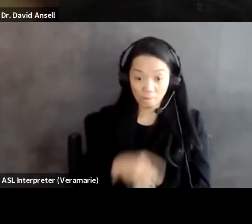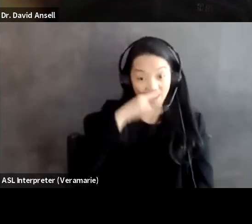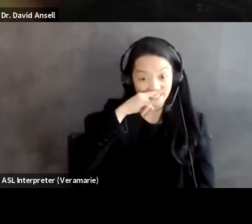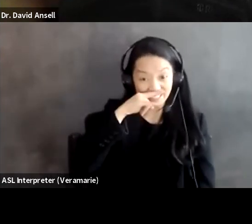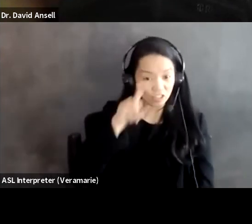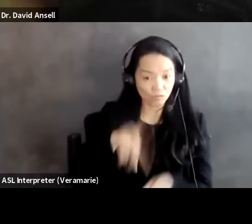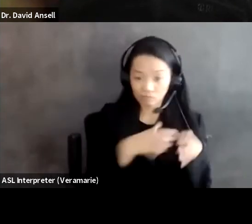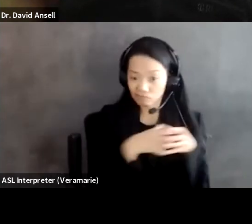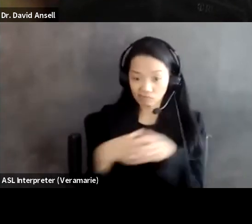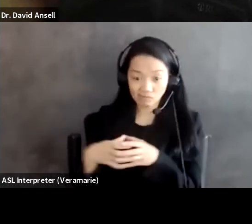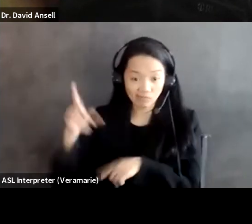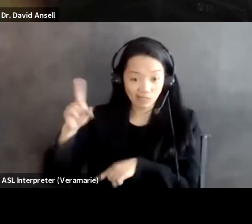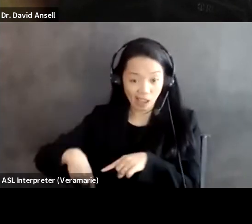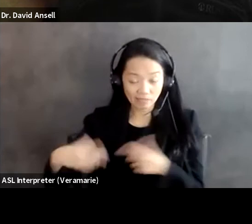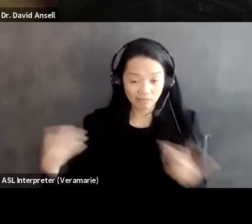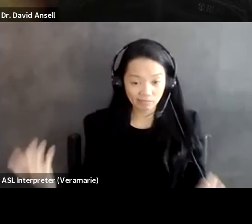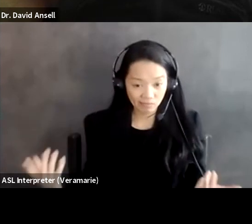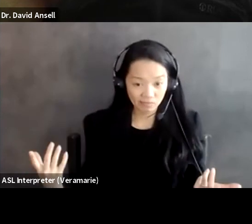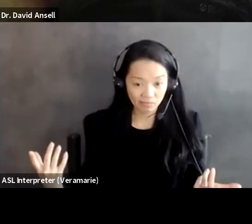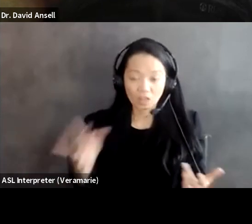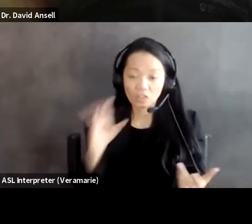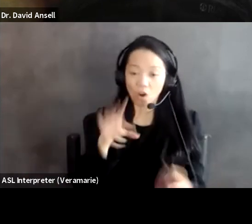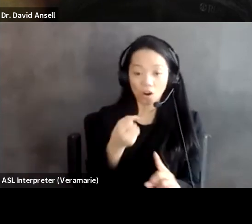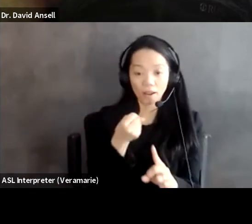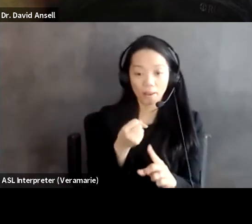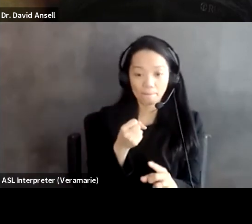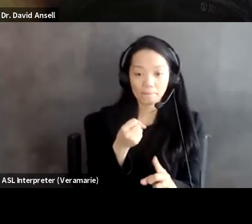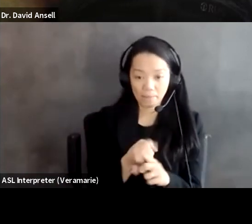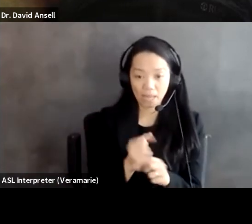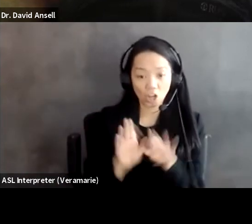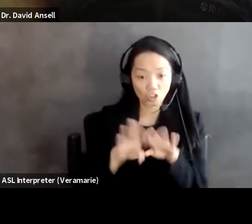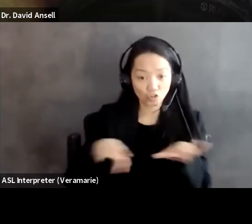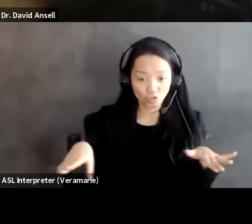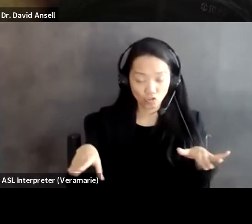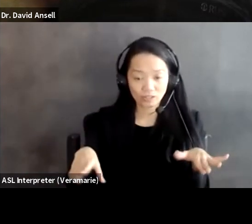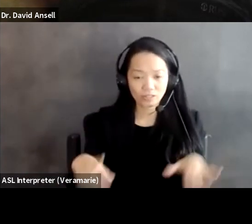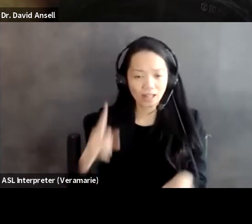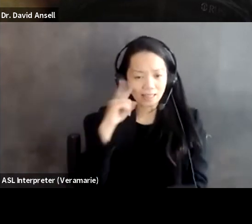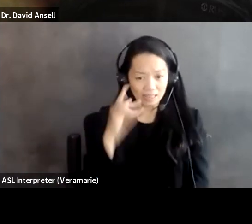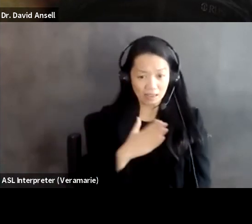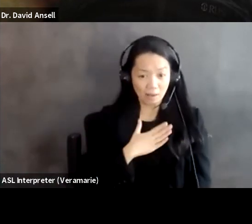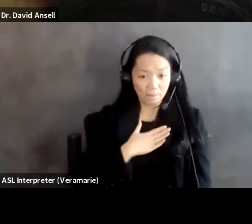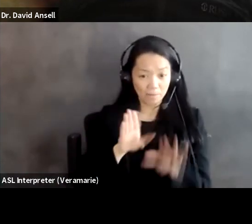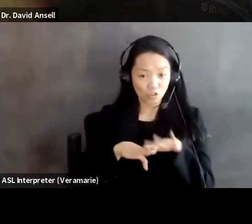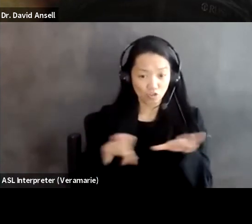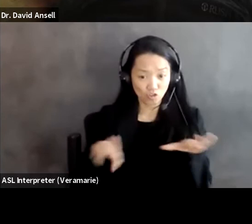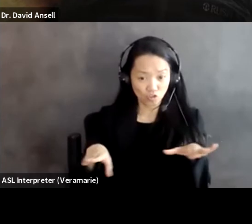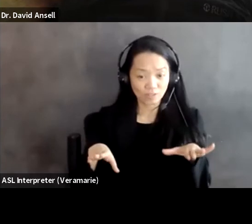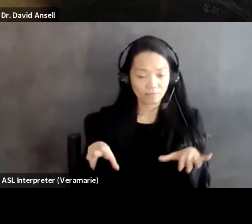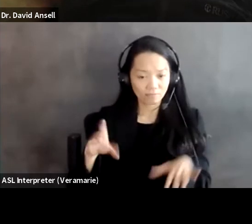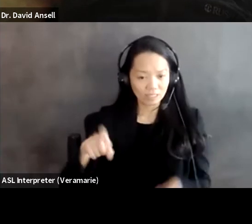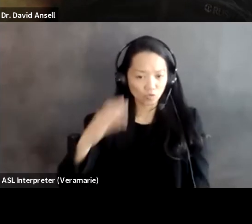there. And I know we had talked about the impact on children, but to think that my kids have to